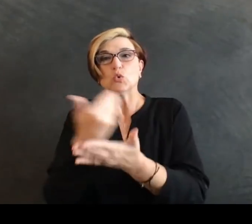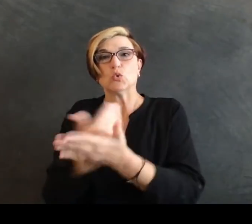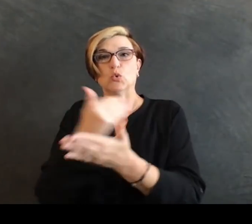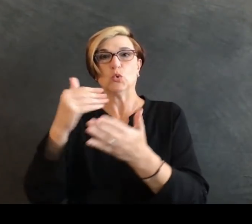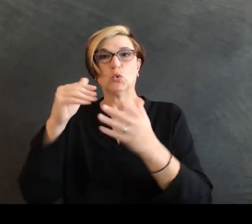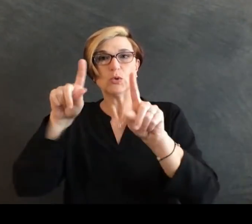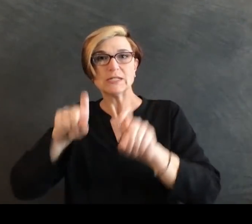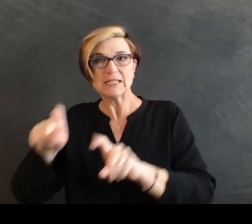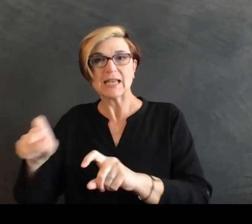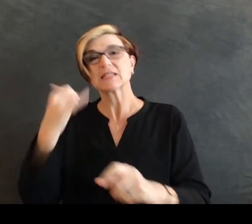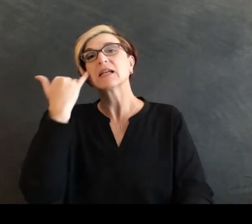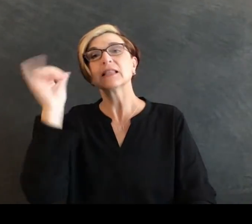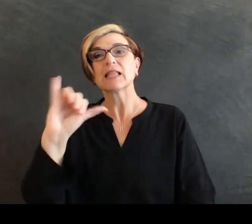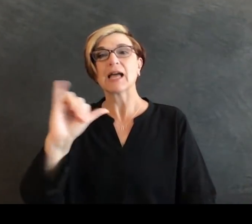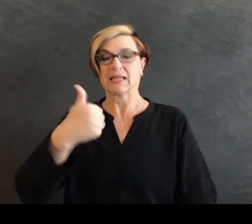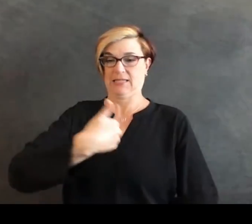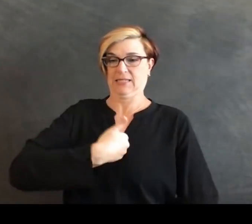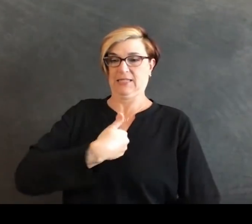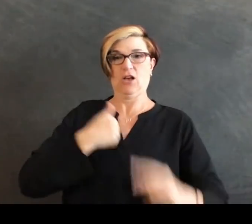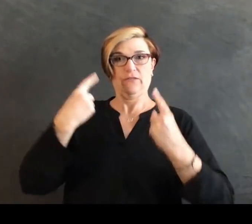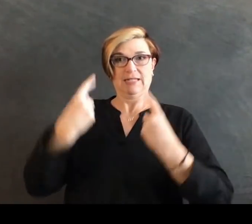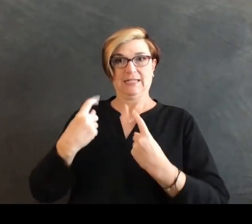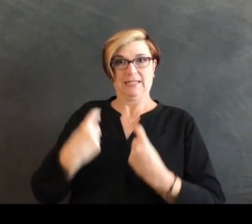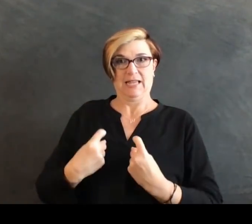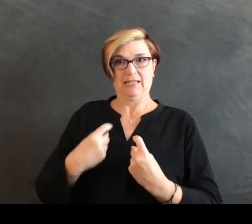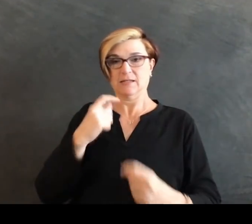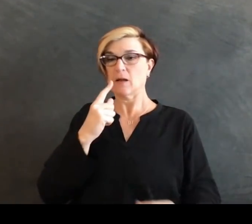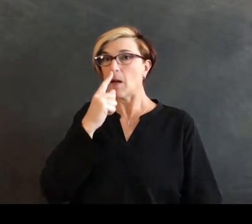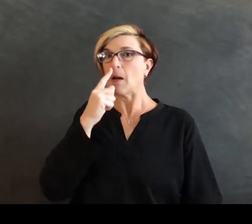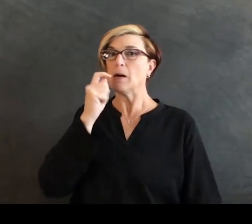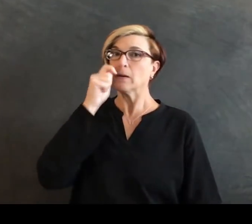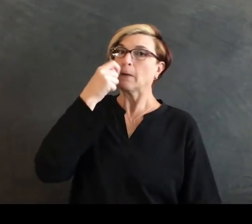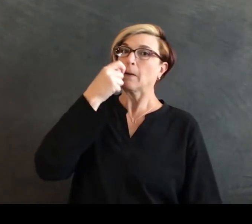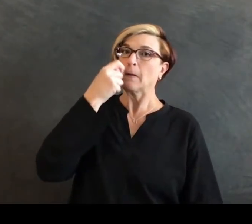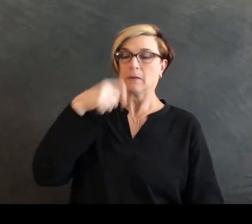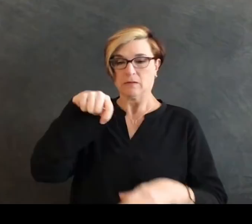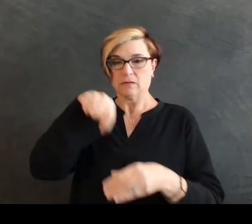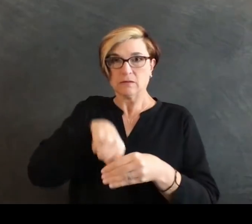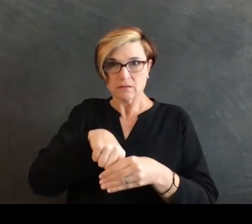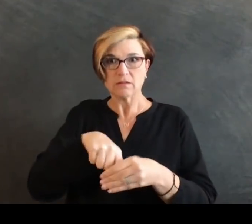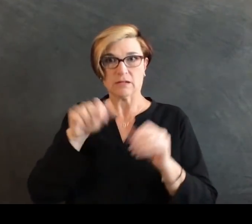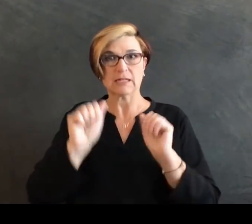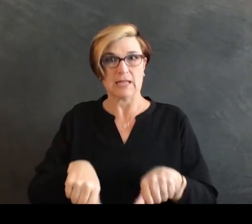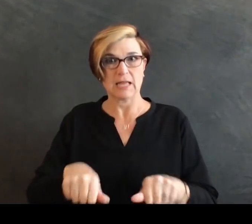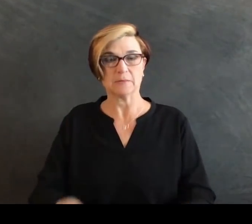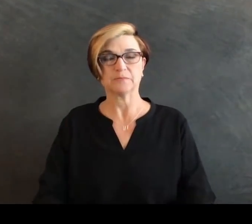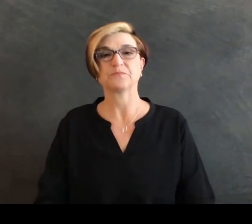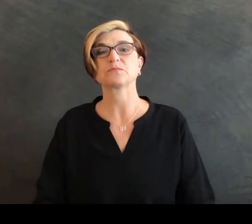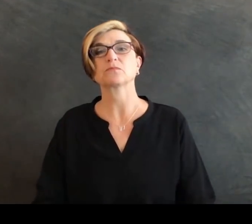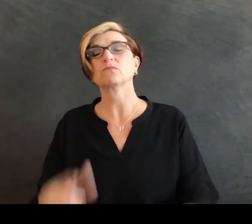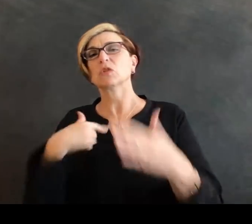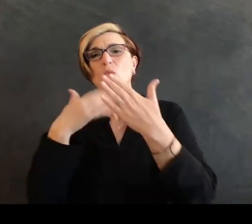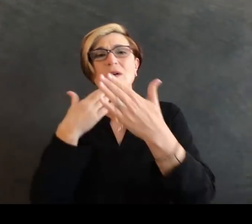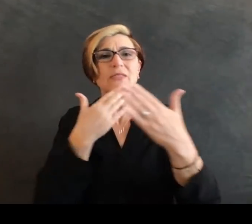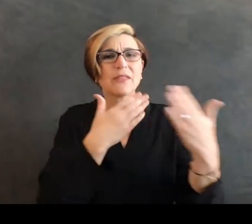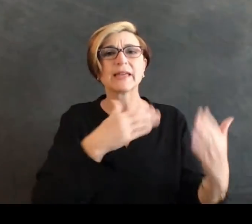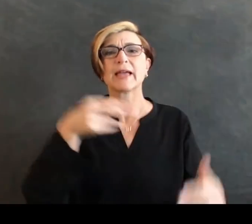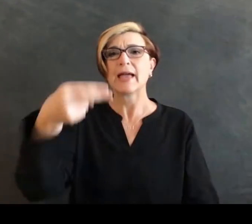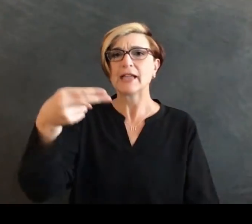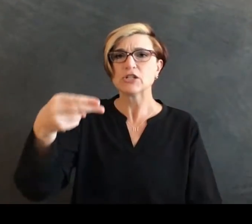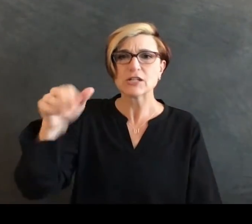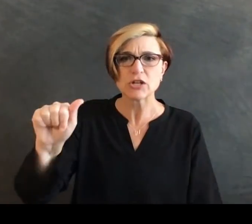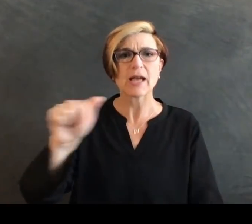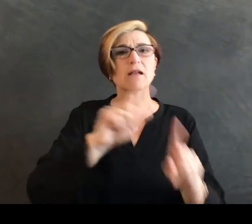reagents. I also want to thank FDA and other components of HHS for incredibly rapid action on other tools that we need.